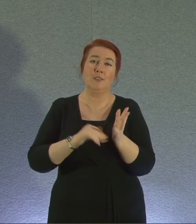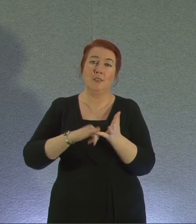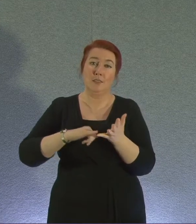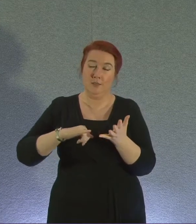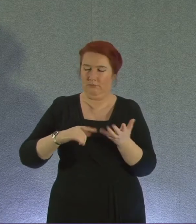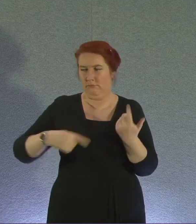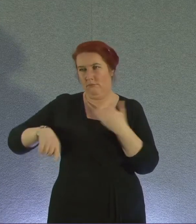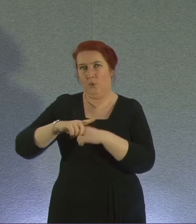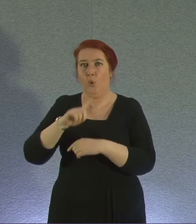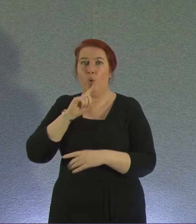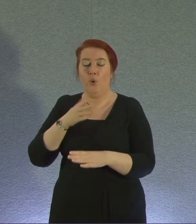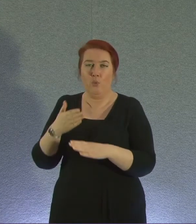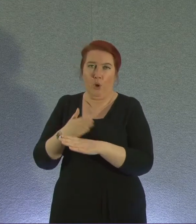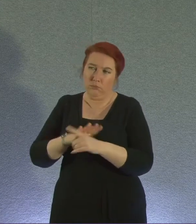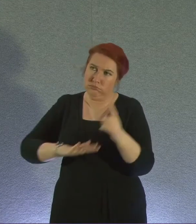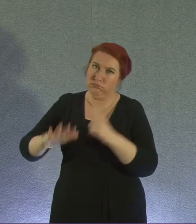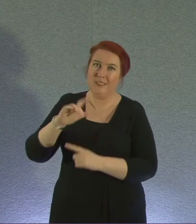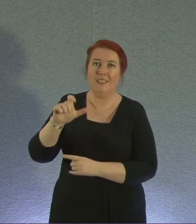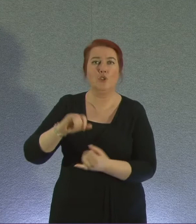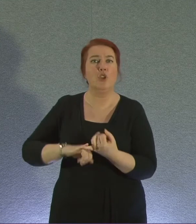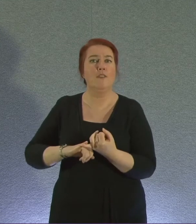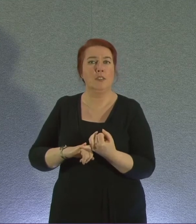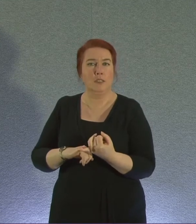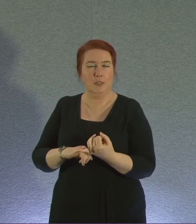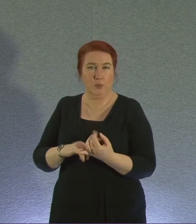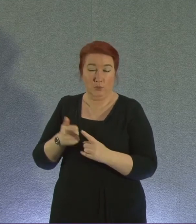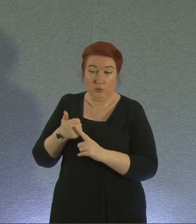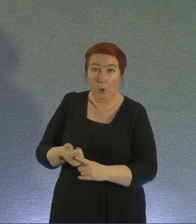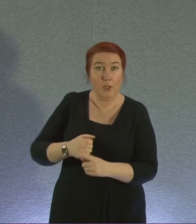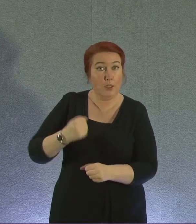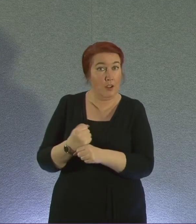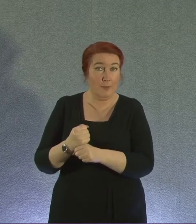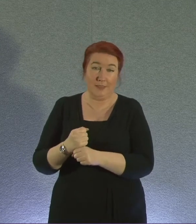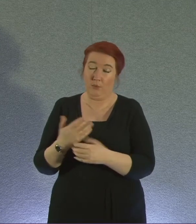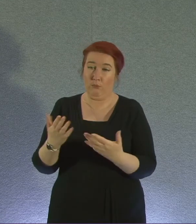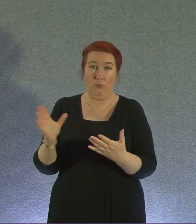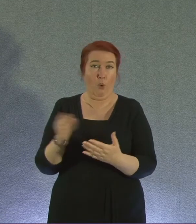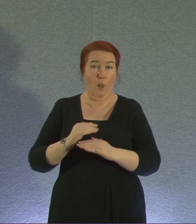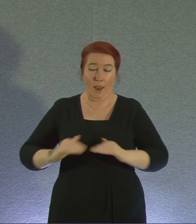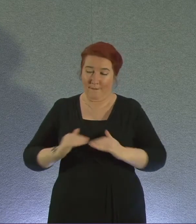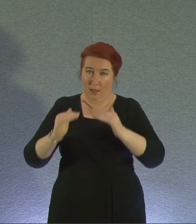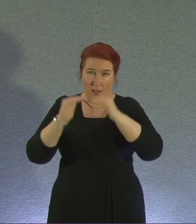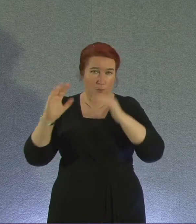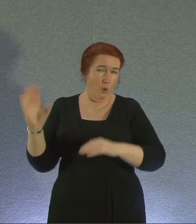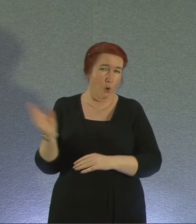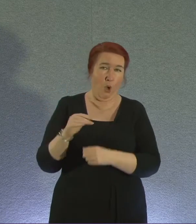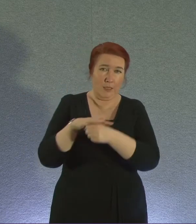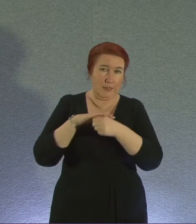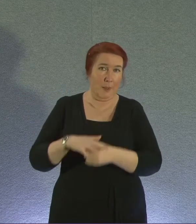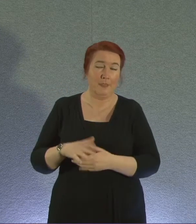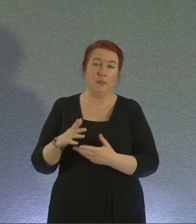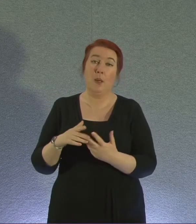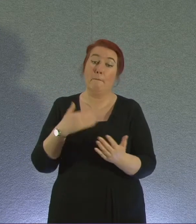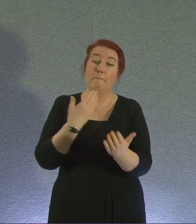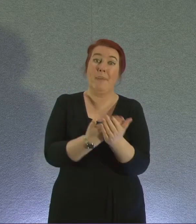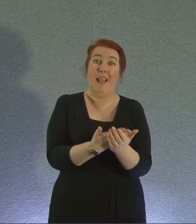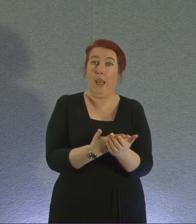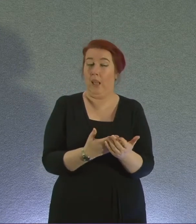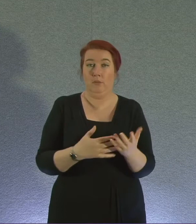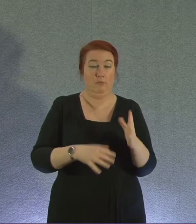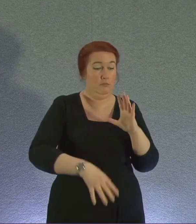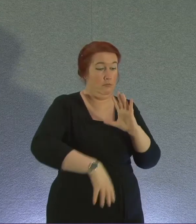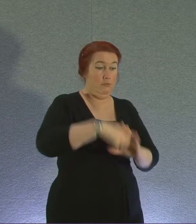to support the effort of this government at every level, in every department. There's been an extraordinary bill team on this who took a bill from